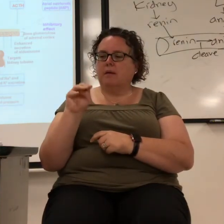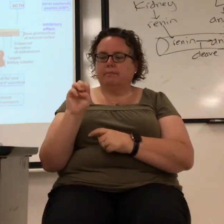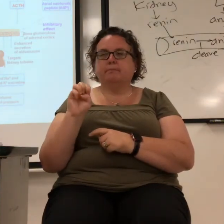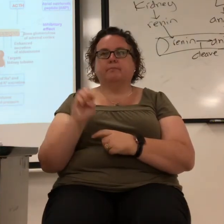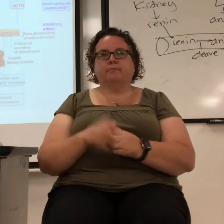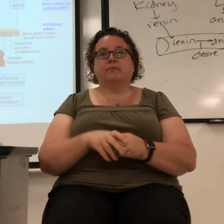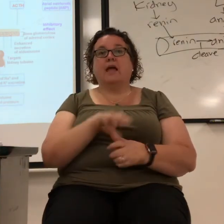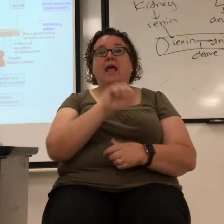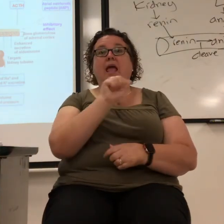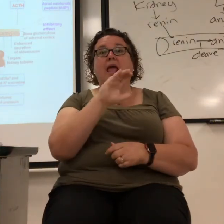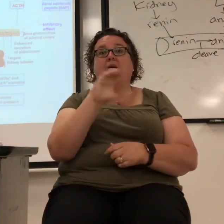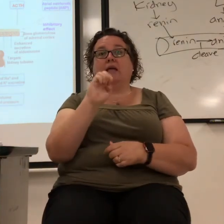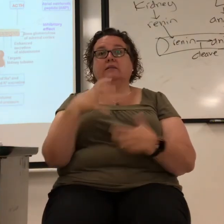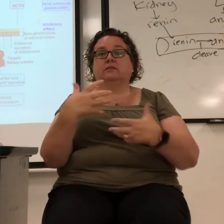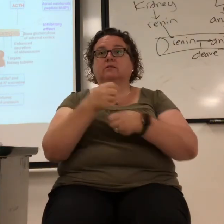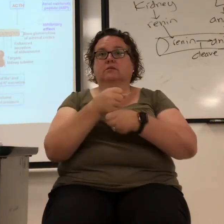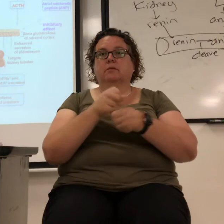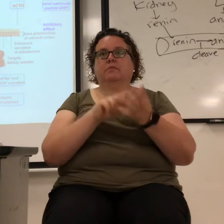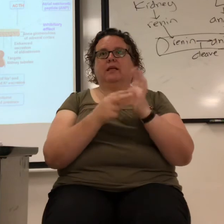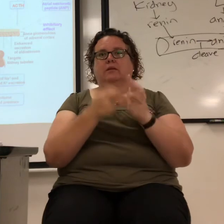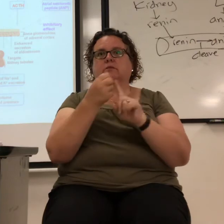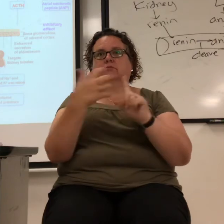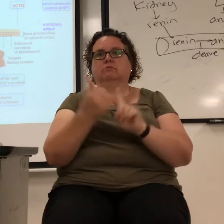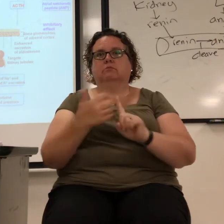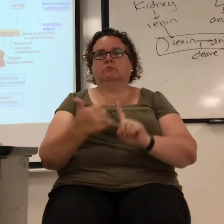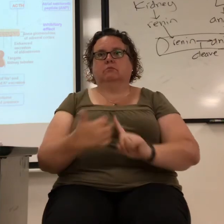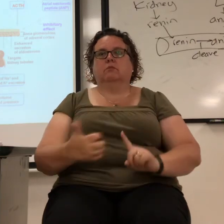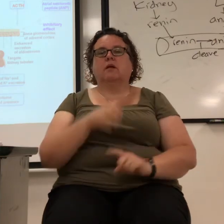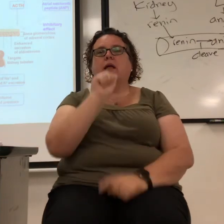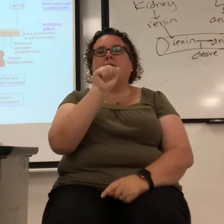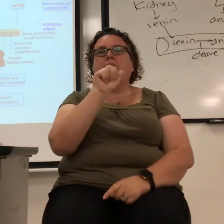ACE equals angiotensin.